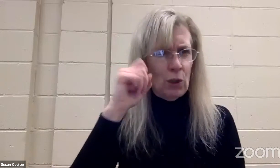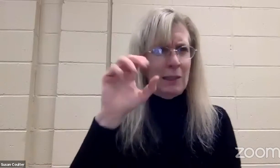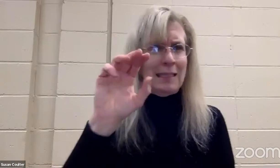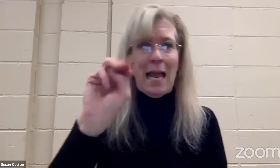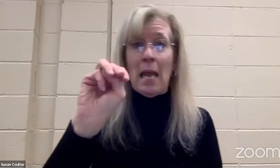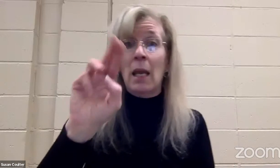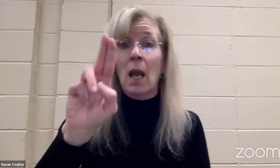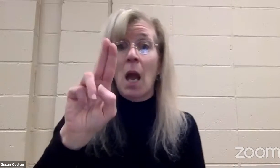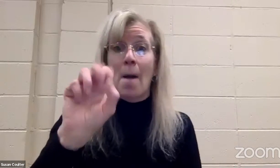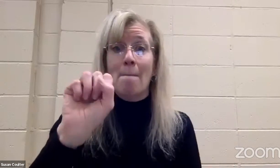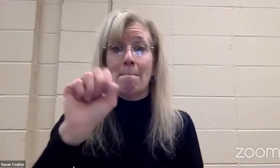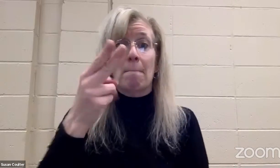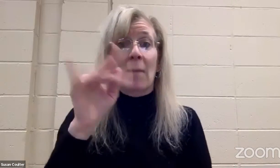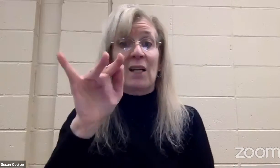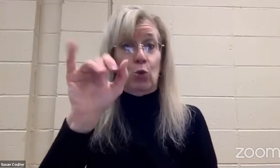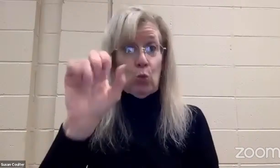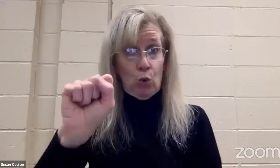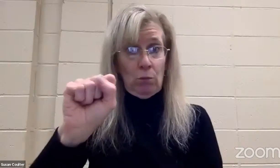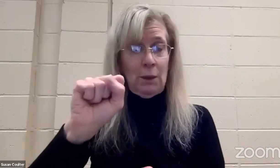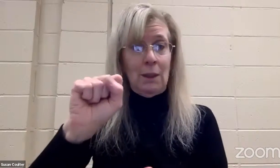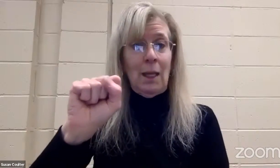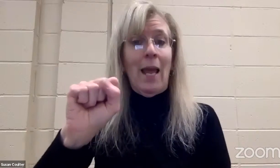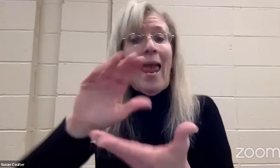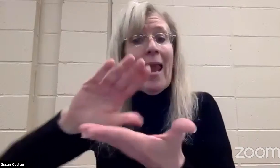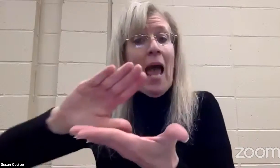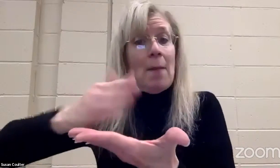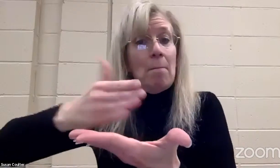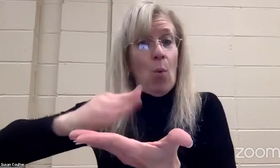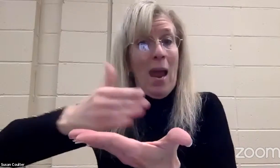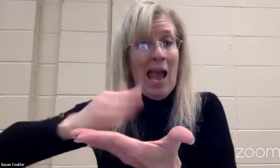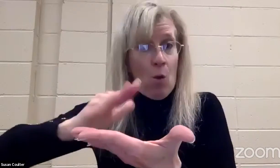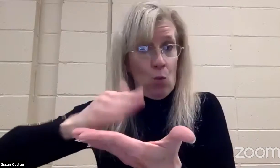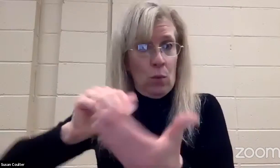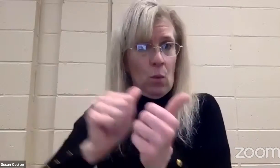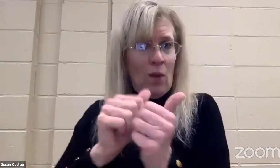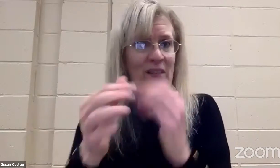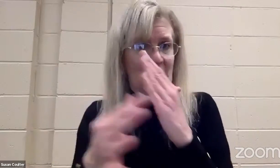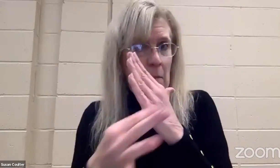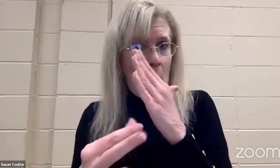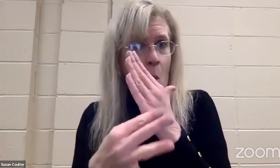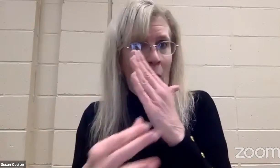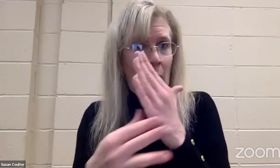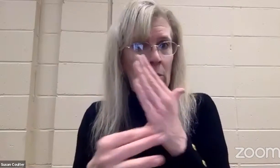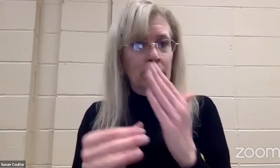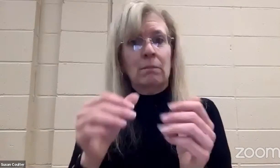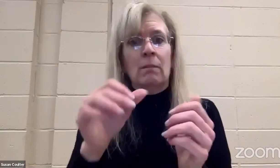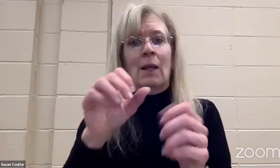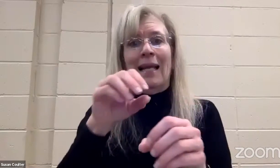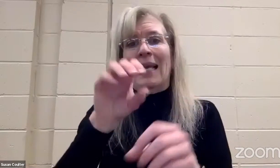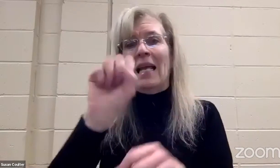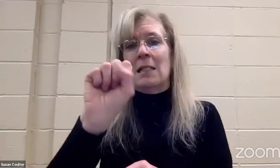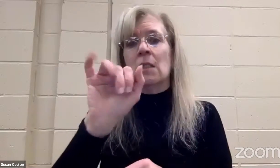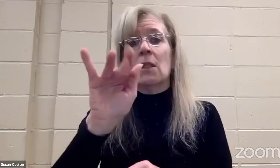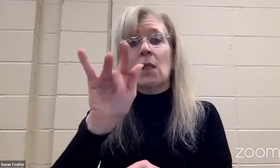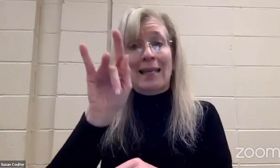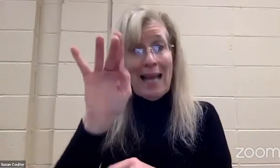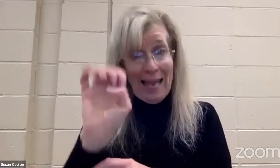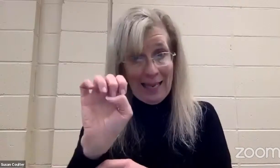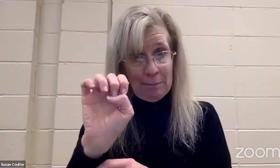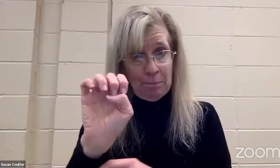in onions and mushrooms, and I browned with some oil